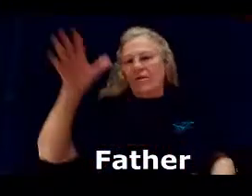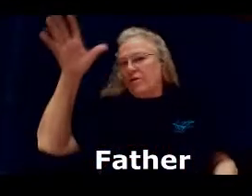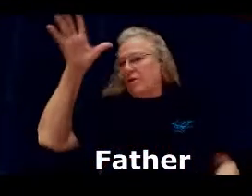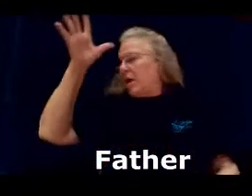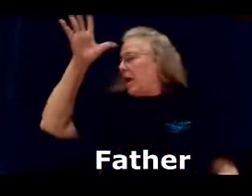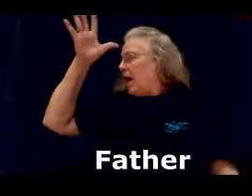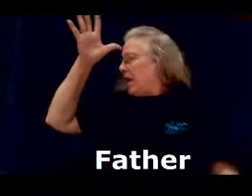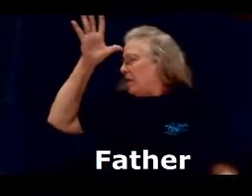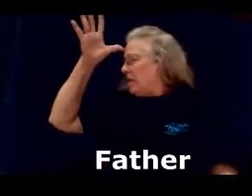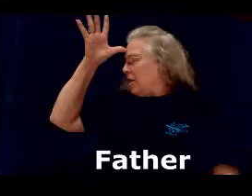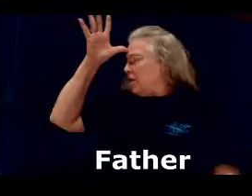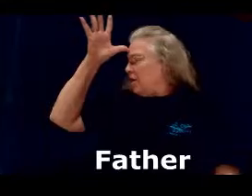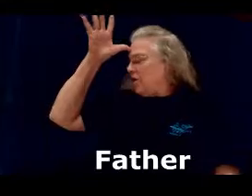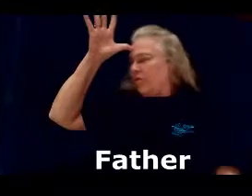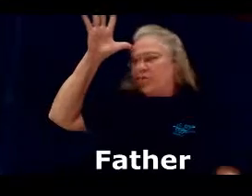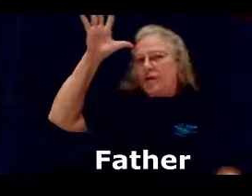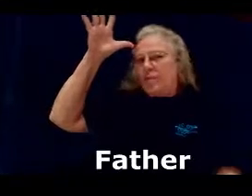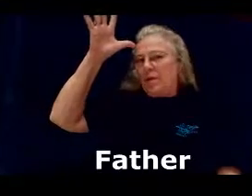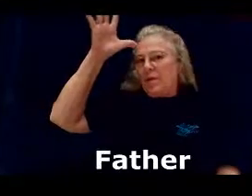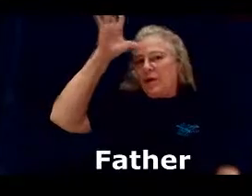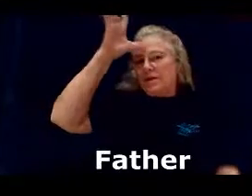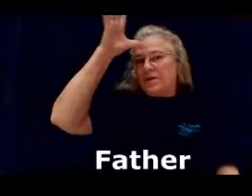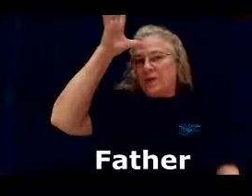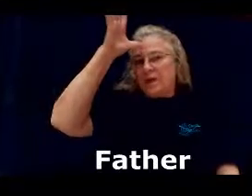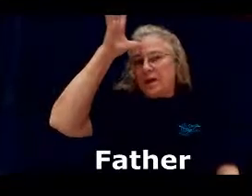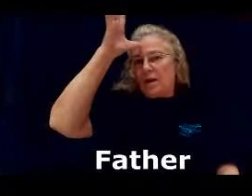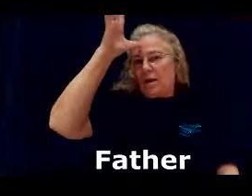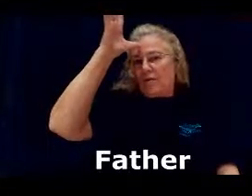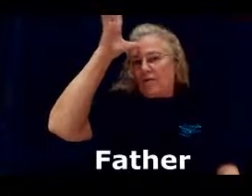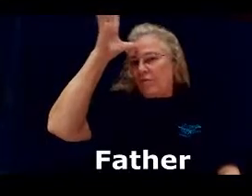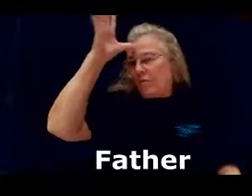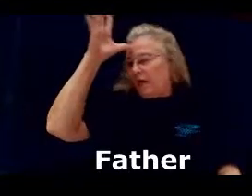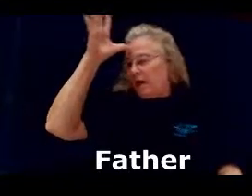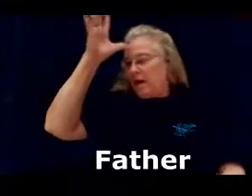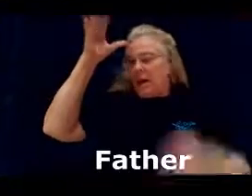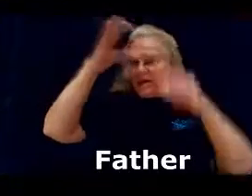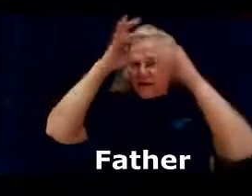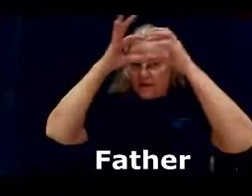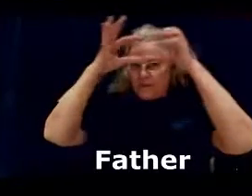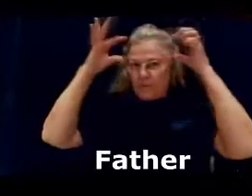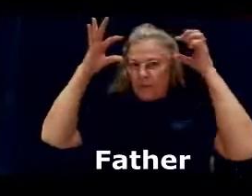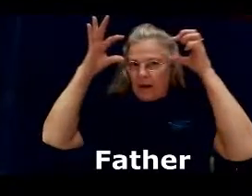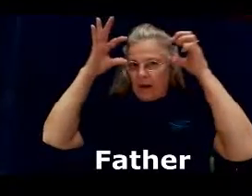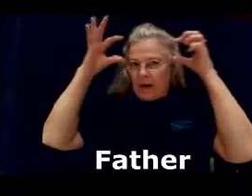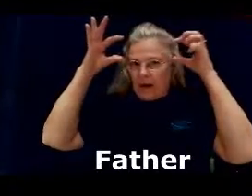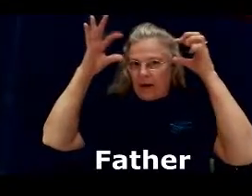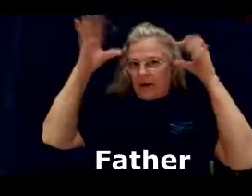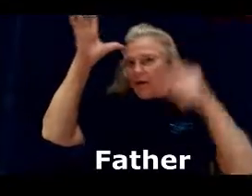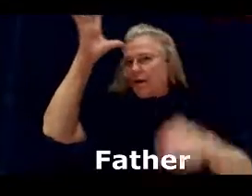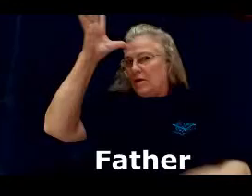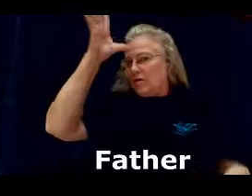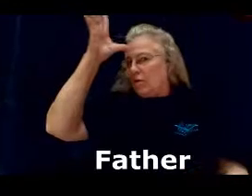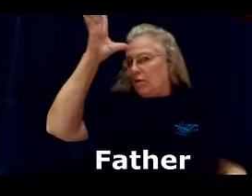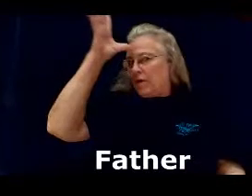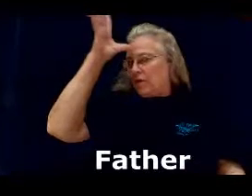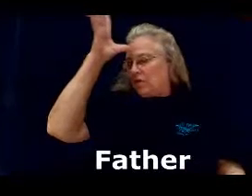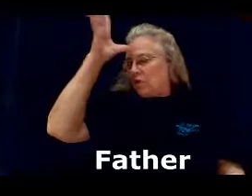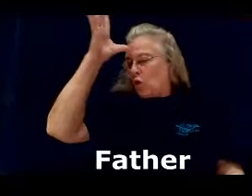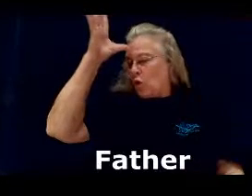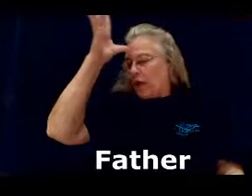Father, and your thumb lands in the middle of your forehead. This is the male area, so it's just open